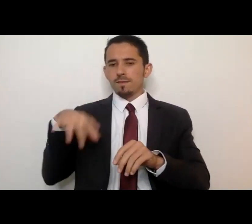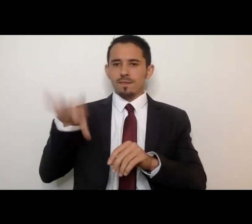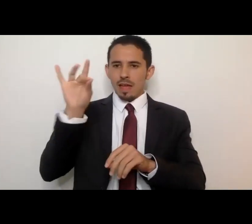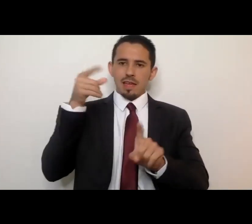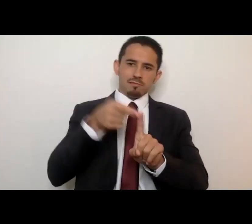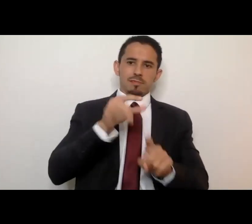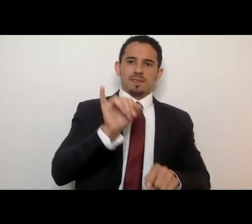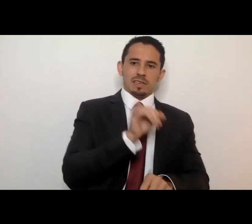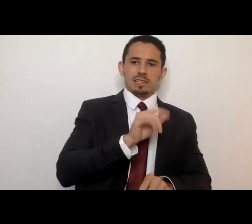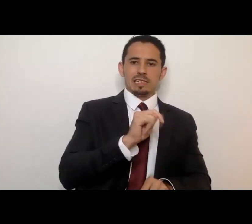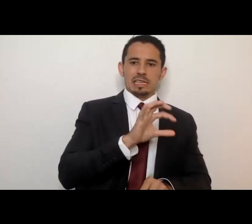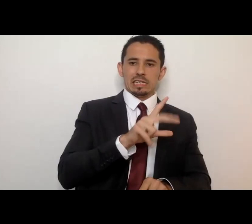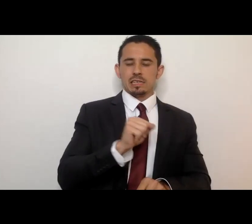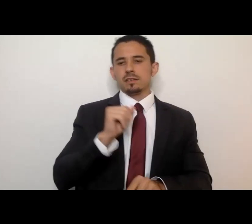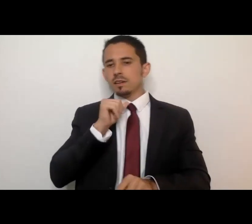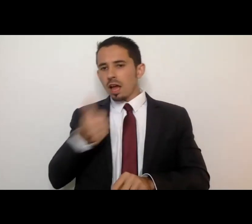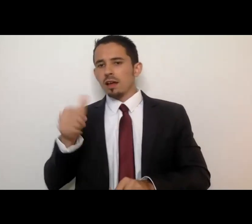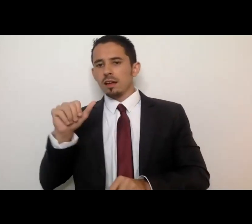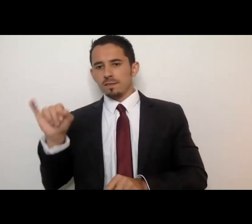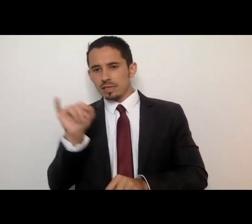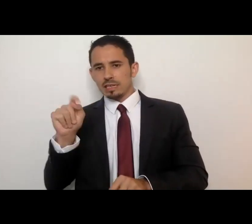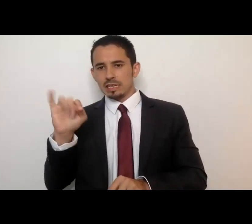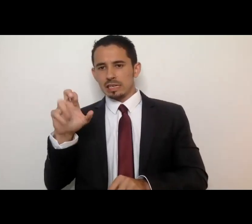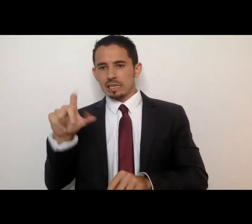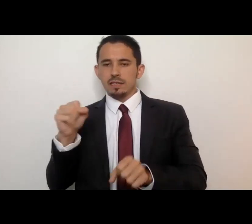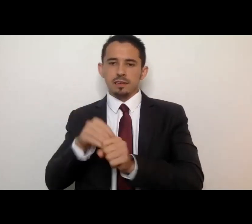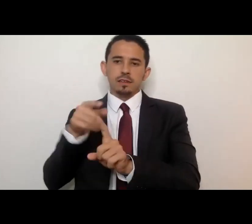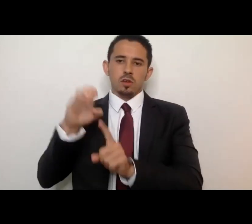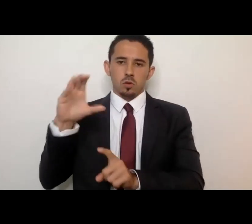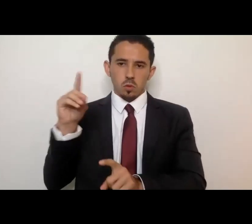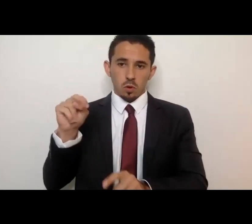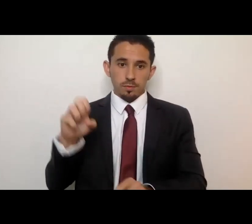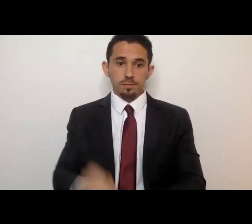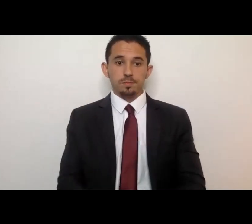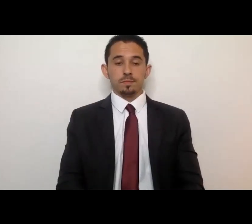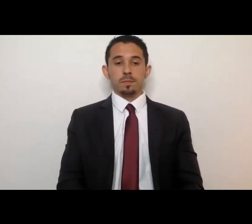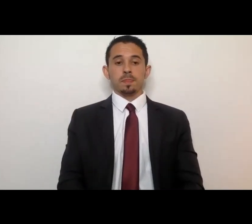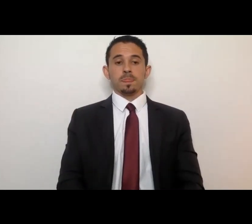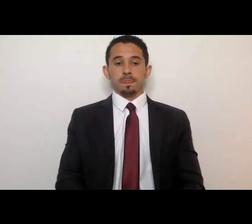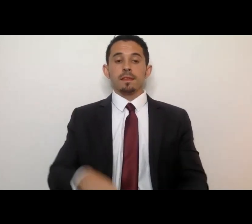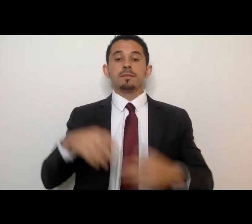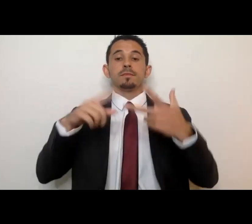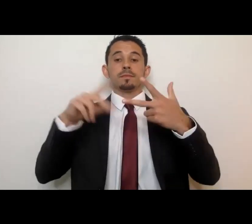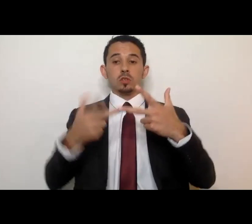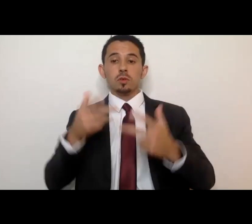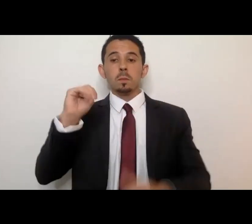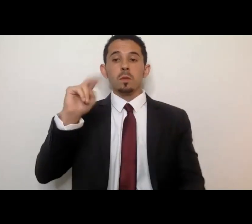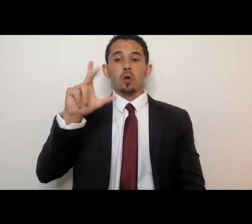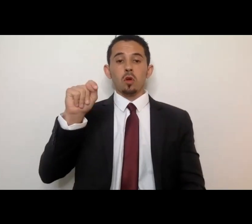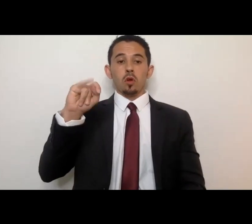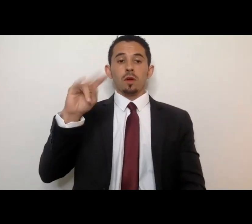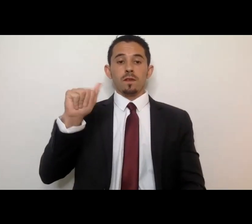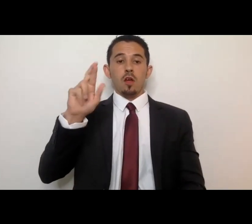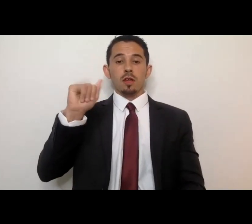ratio, which is the odds of finding an infected tick versus finding an uninfected tick per ecozone.